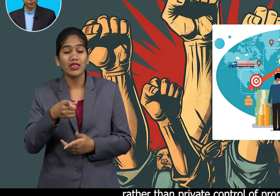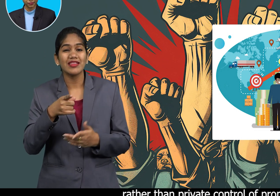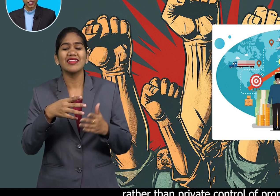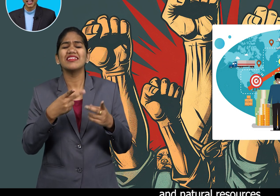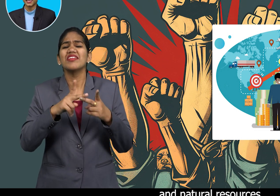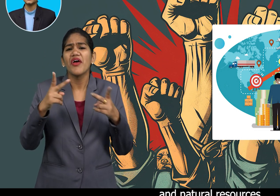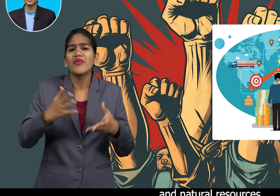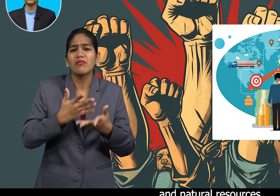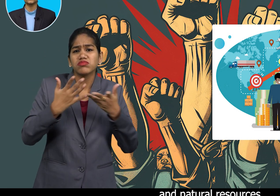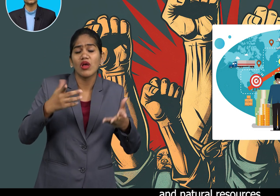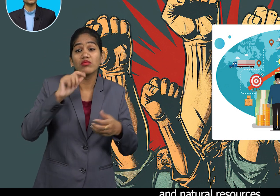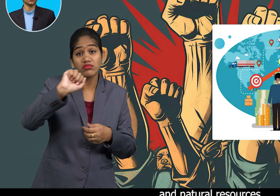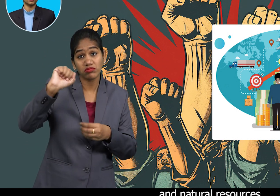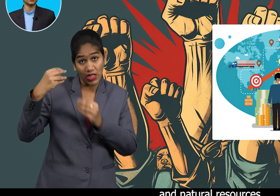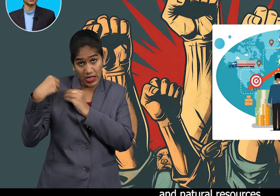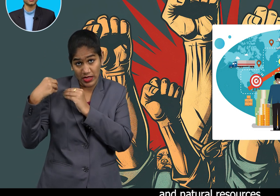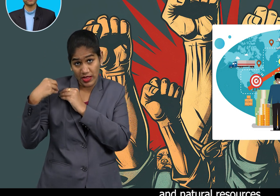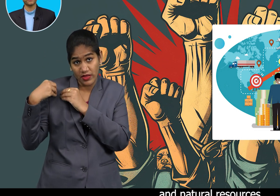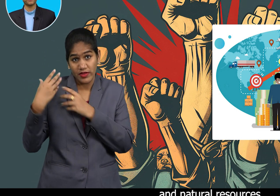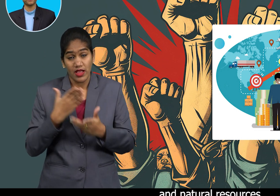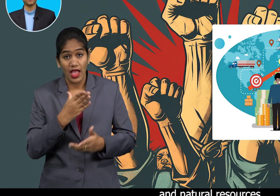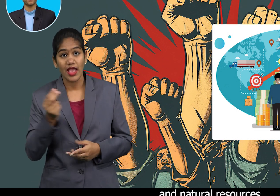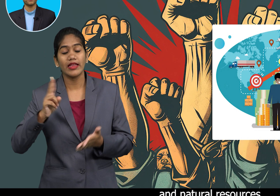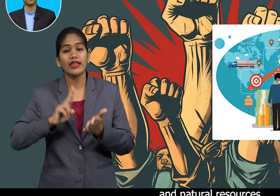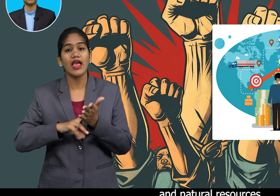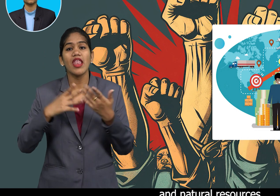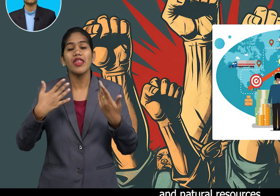property and natural resources.